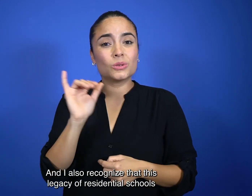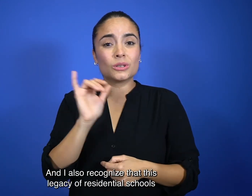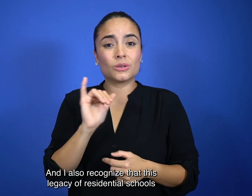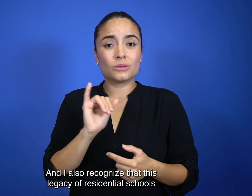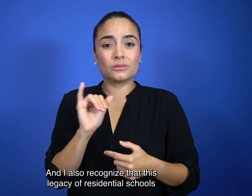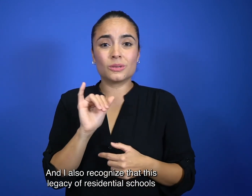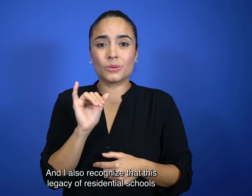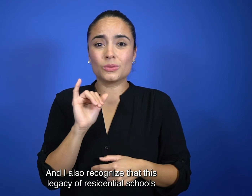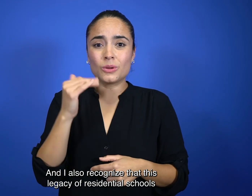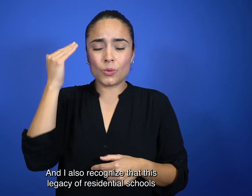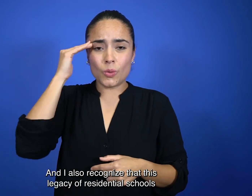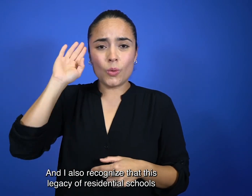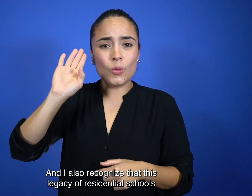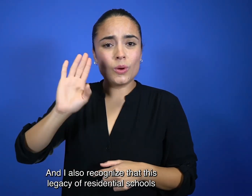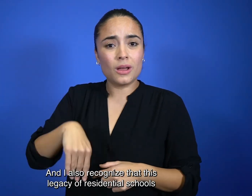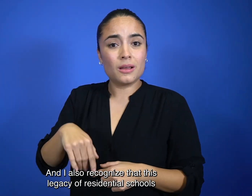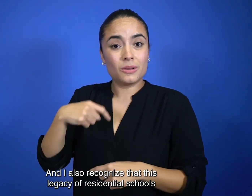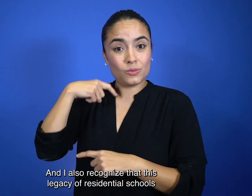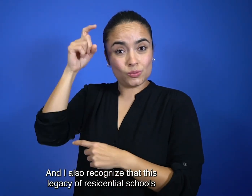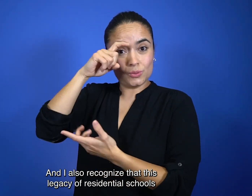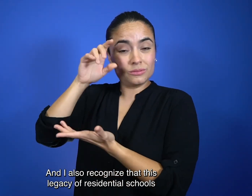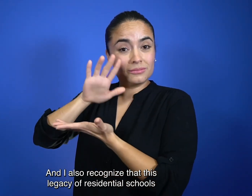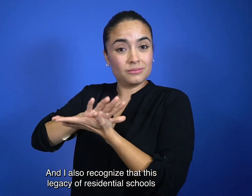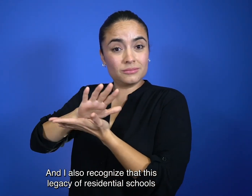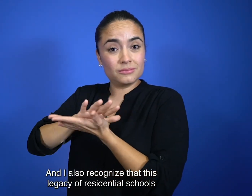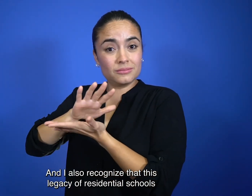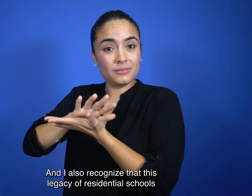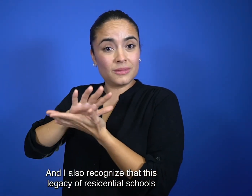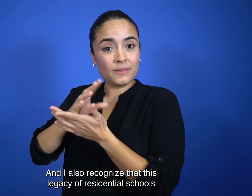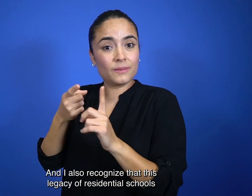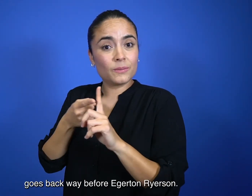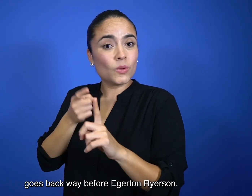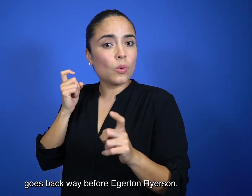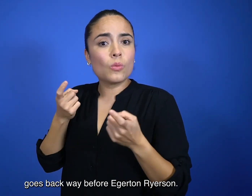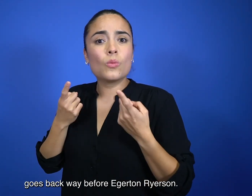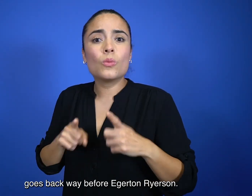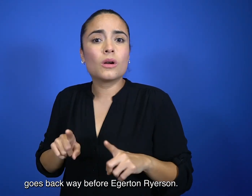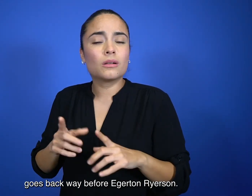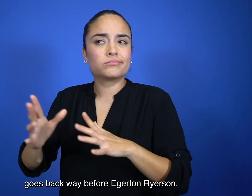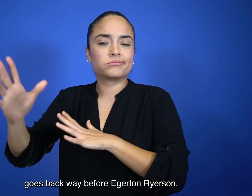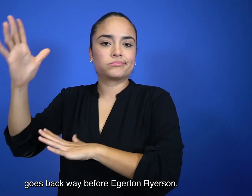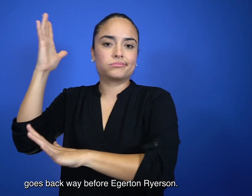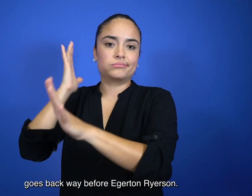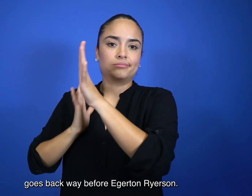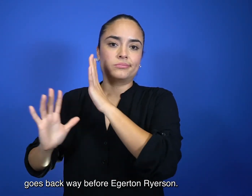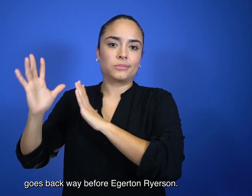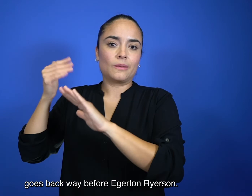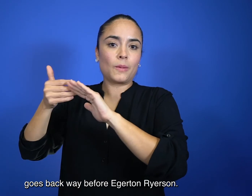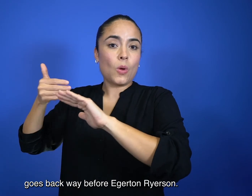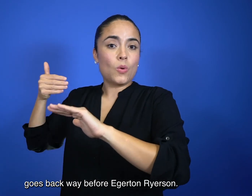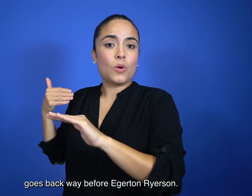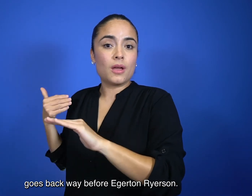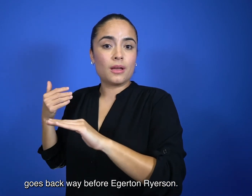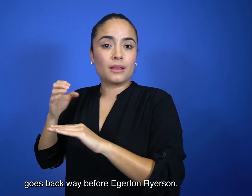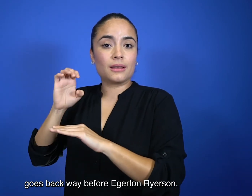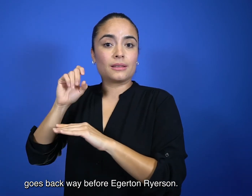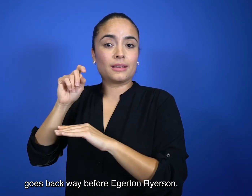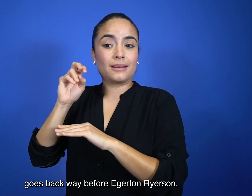also recognize that this legacy of residential schools goes back way before